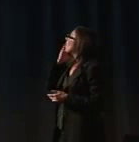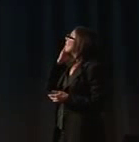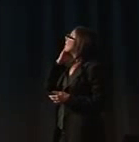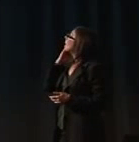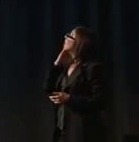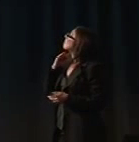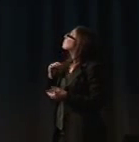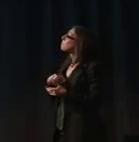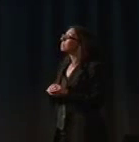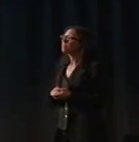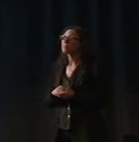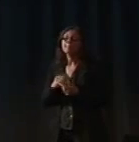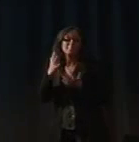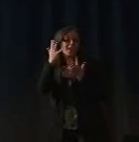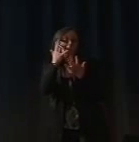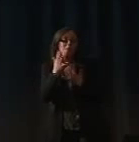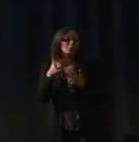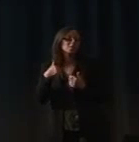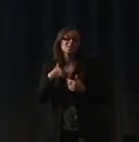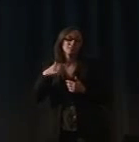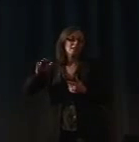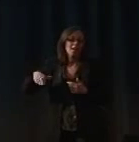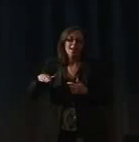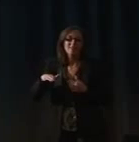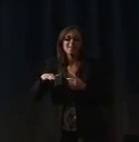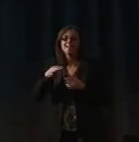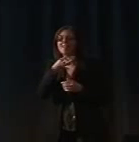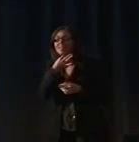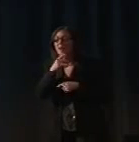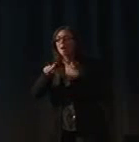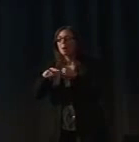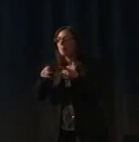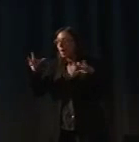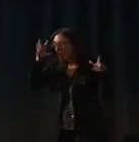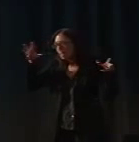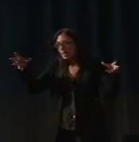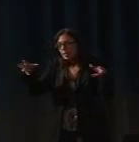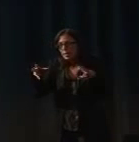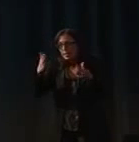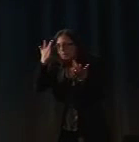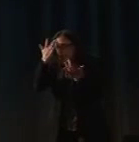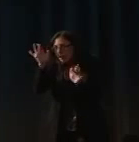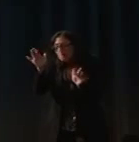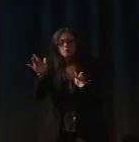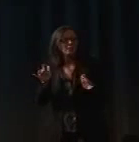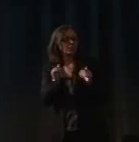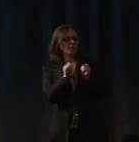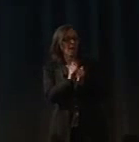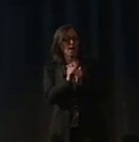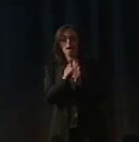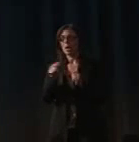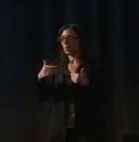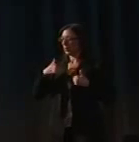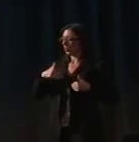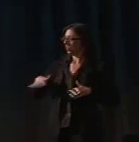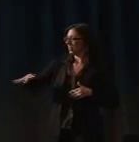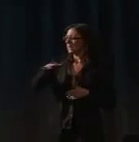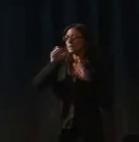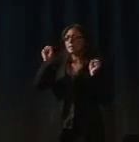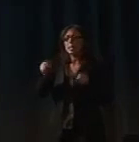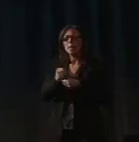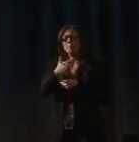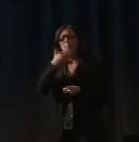unfortunately, about collective intelligence, how to improve decision-making in human societies, decision about climate